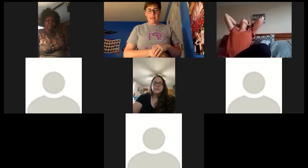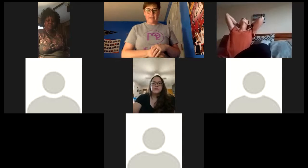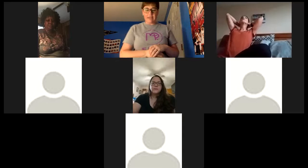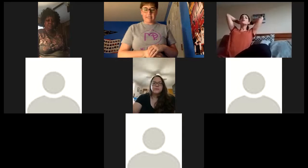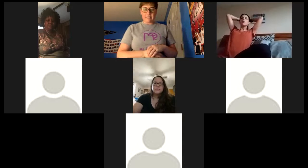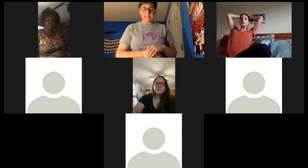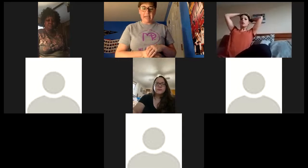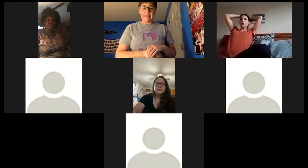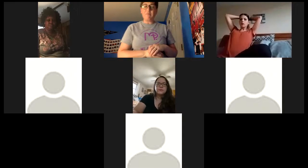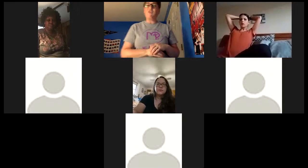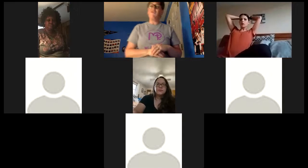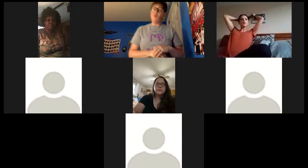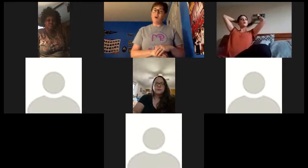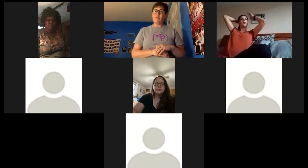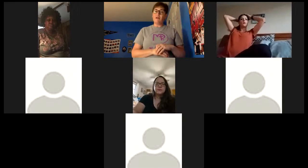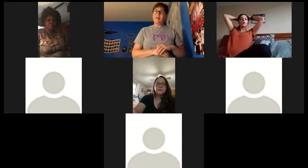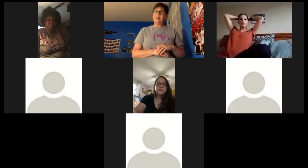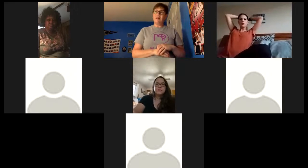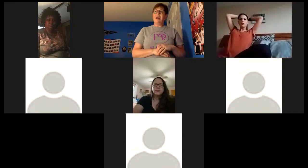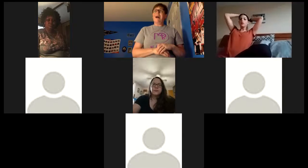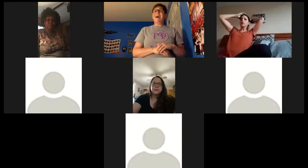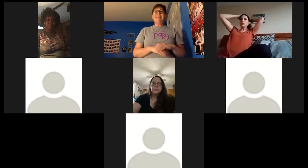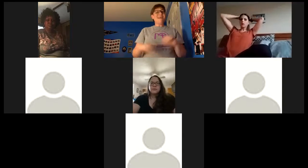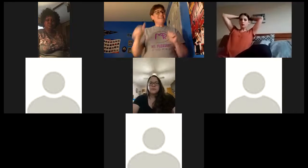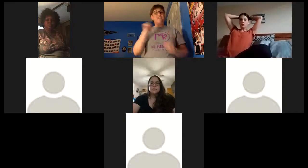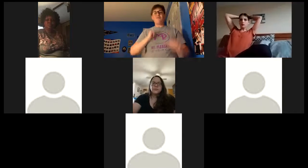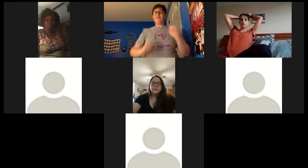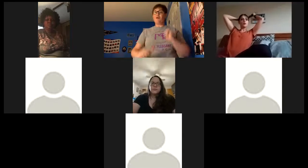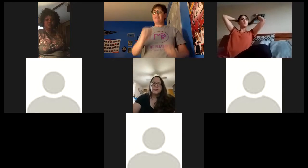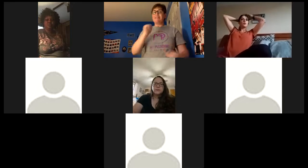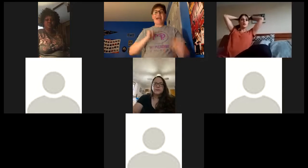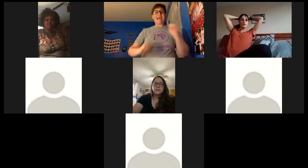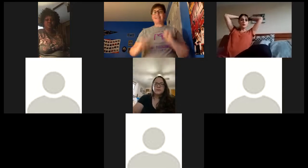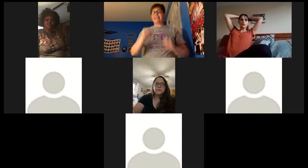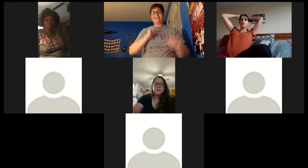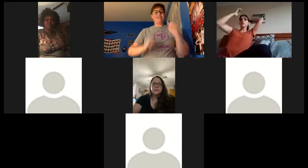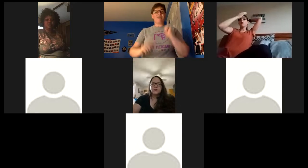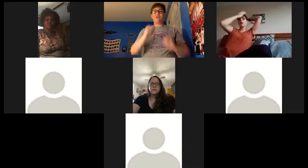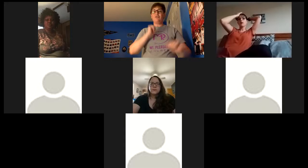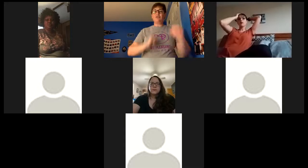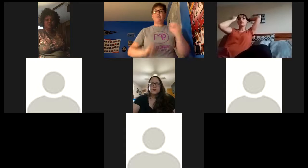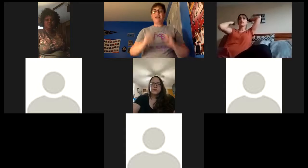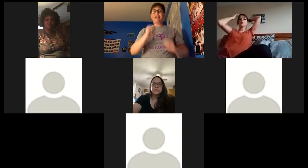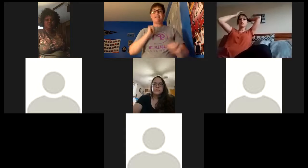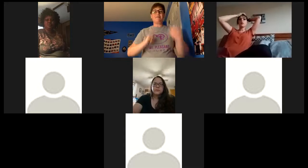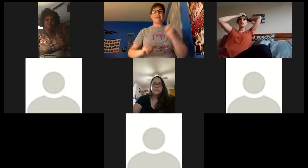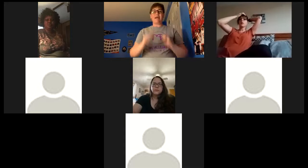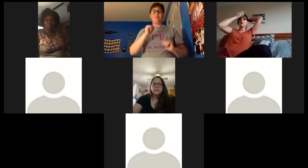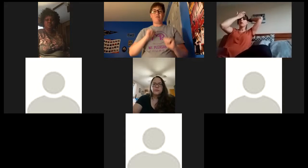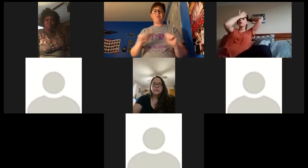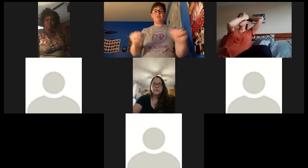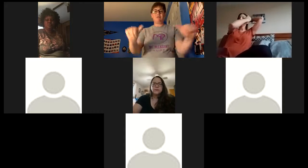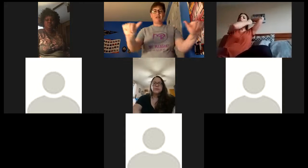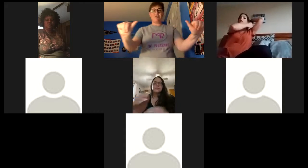it in that sense. And then perform, I think of perform as acting, like you're playing something